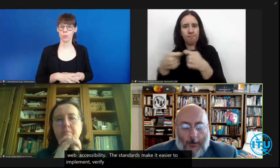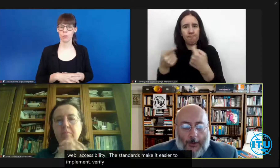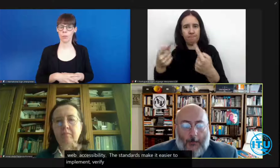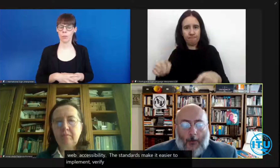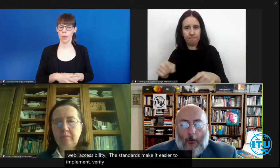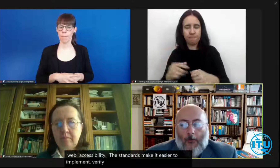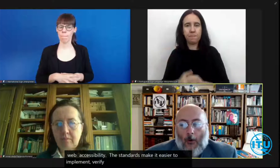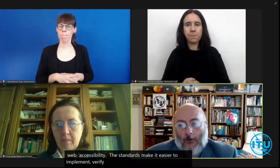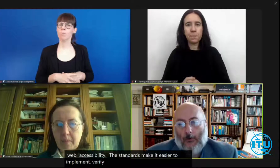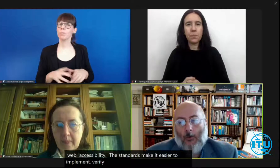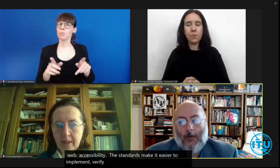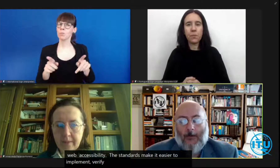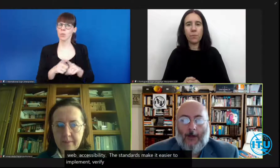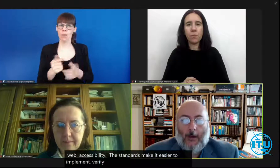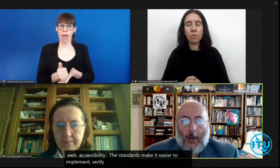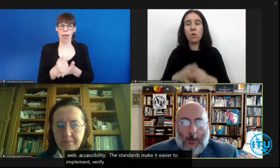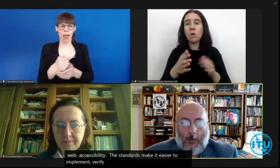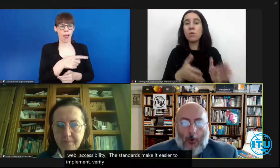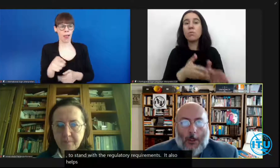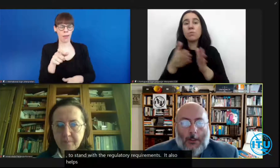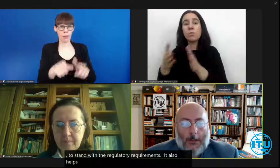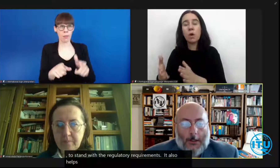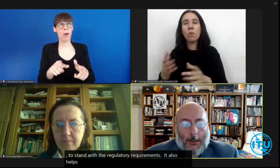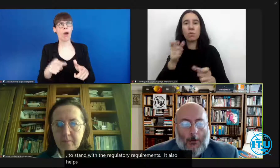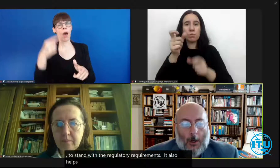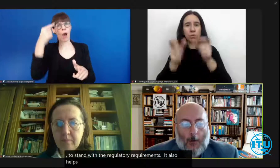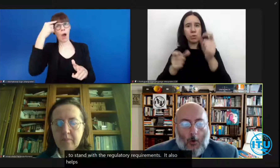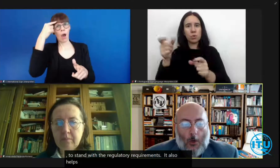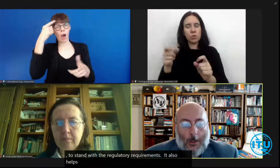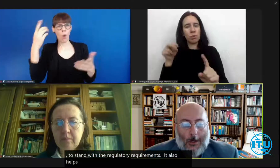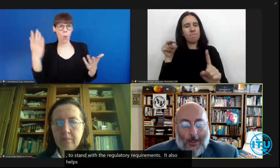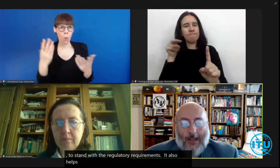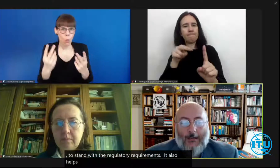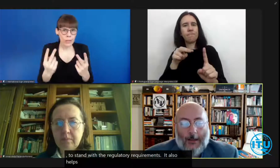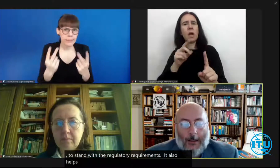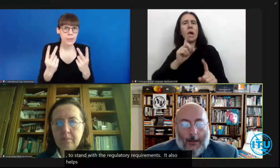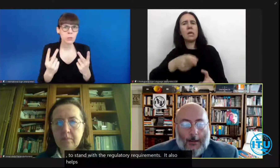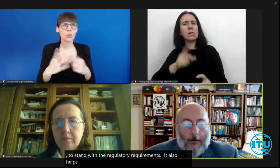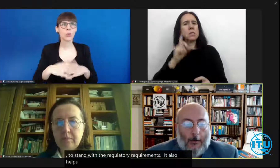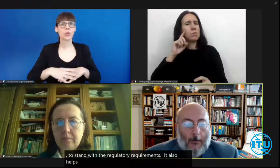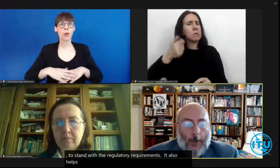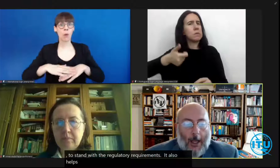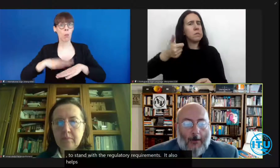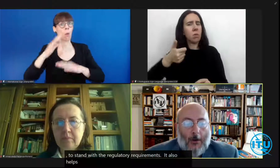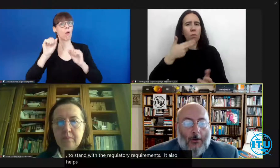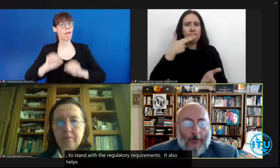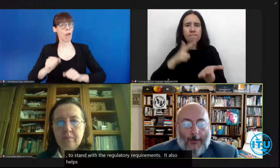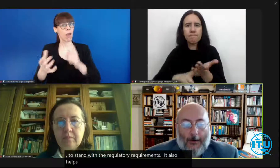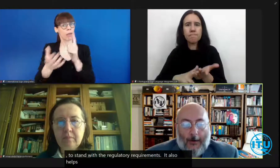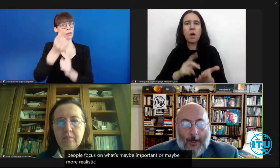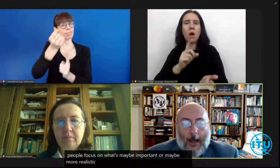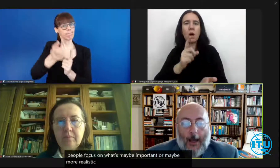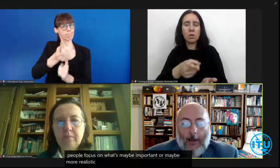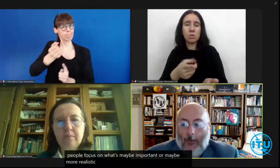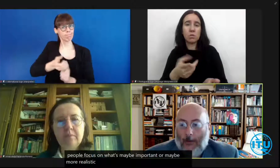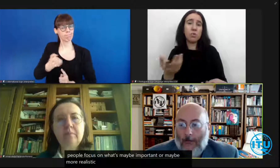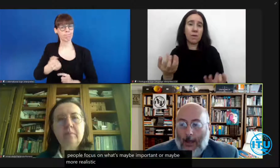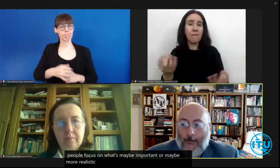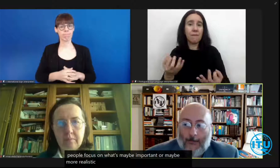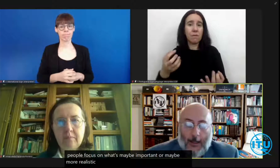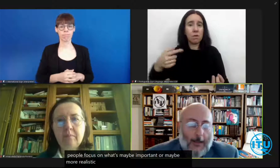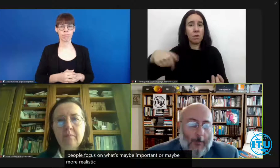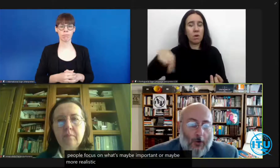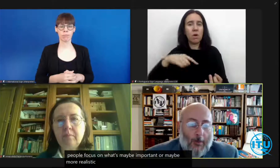also helps people focus on what's maybe important or more realistic. We have a lot of hype